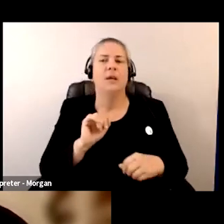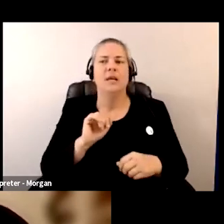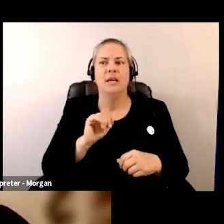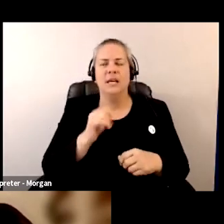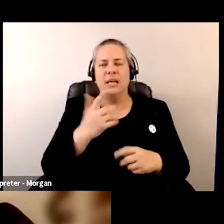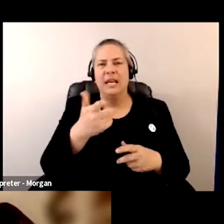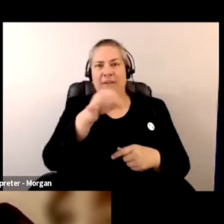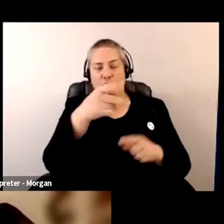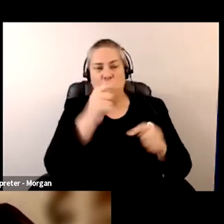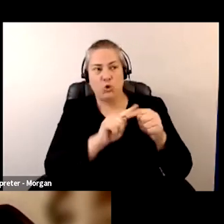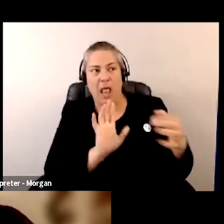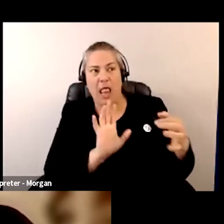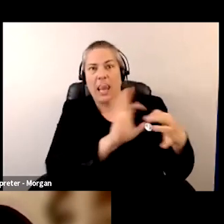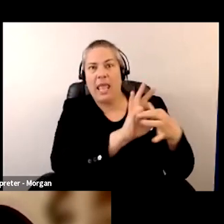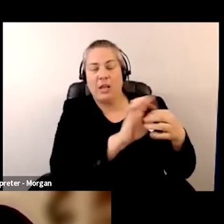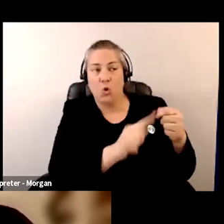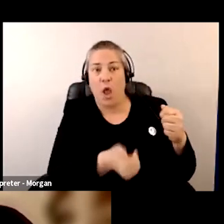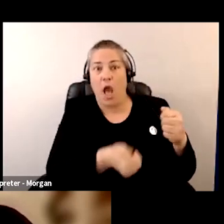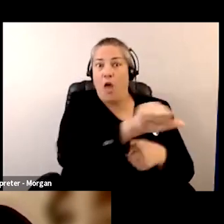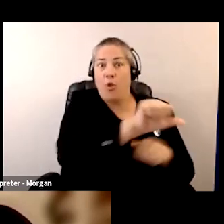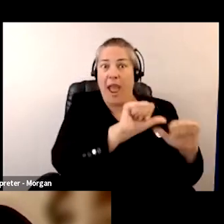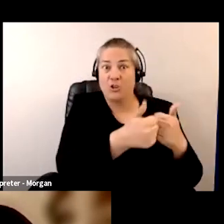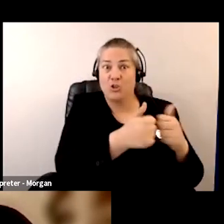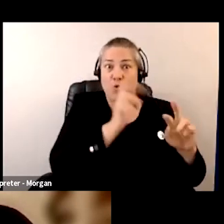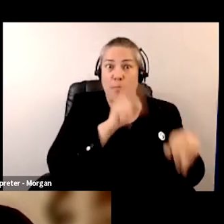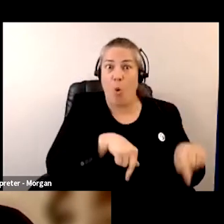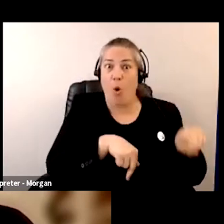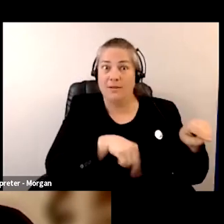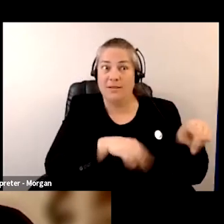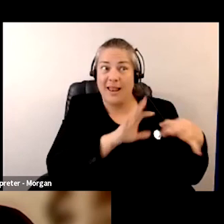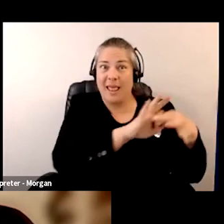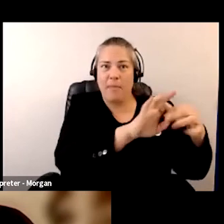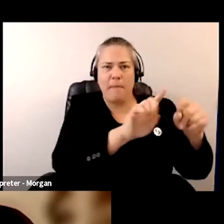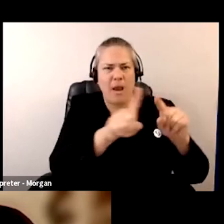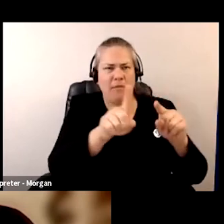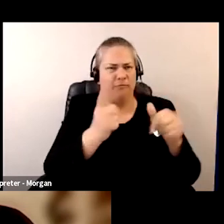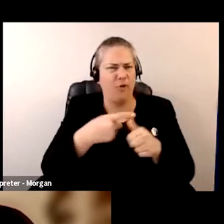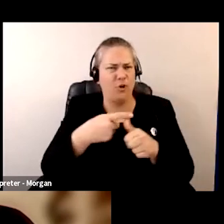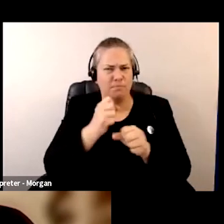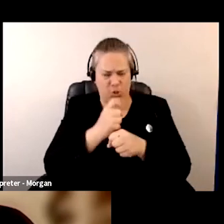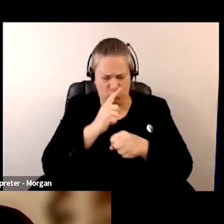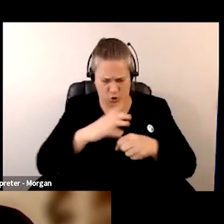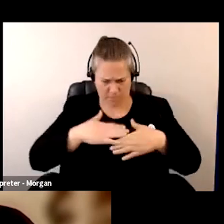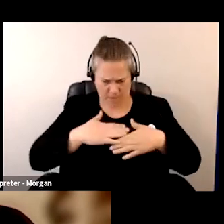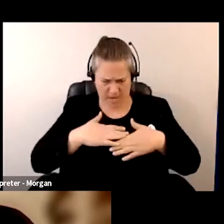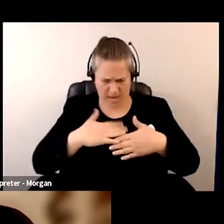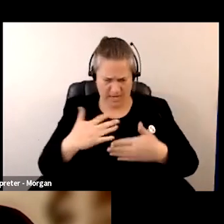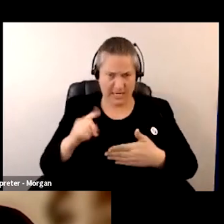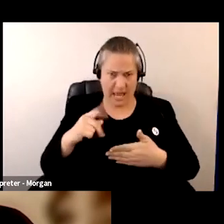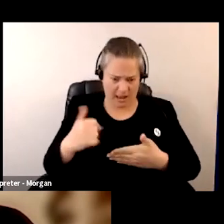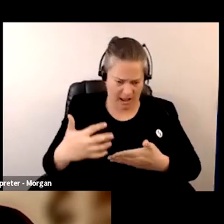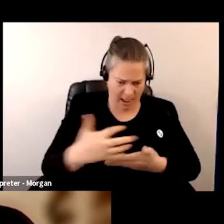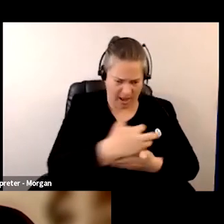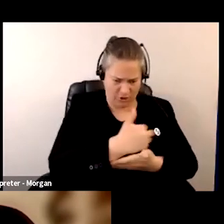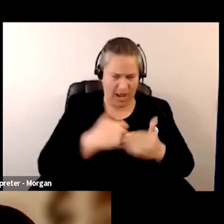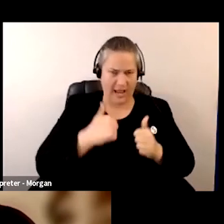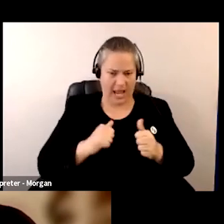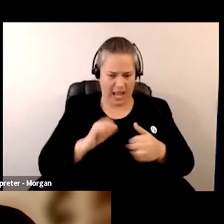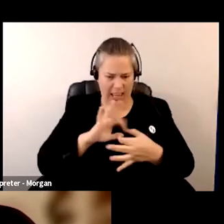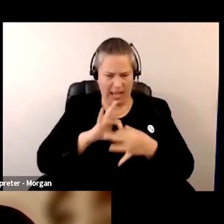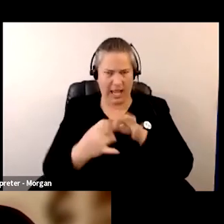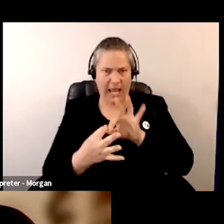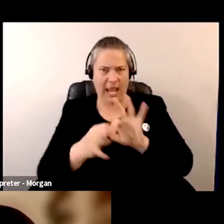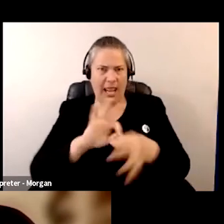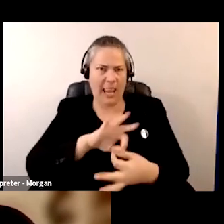other reports and other agencies, but also just making sure that all of your own data collections can be interconnected as maximally